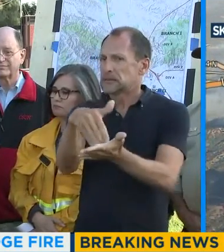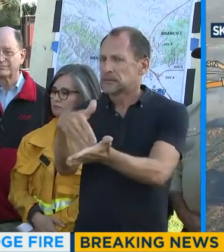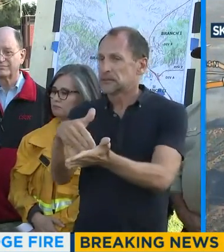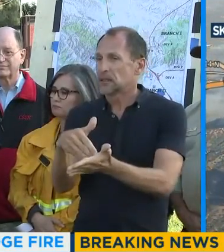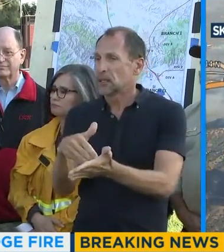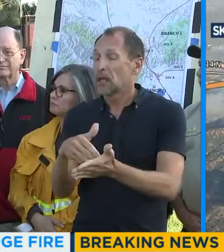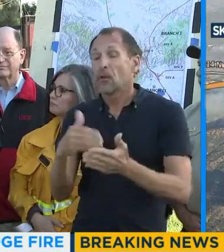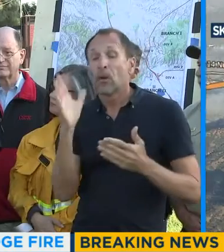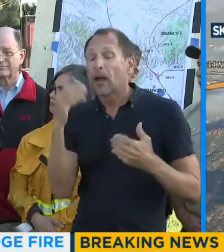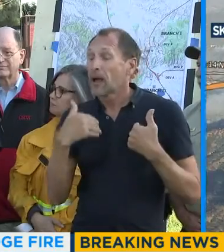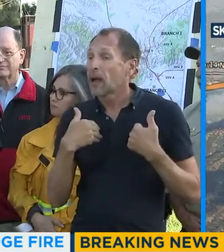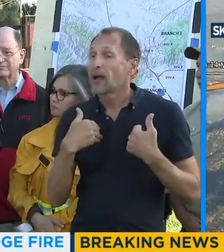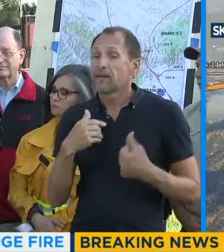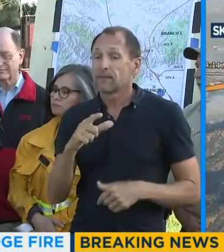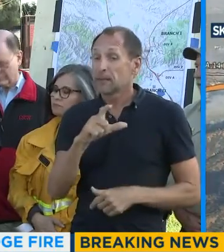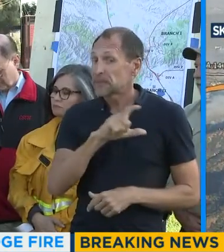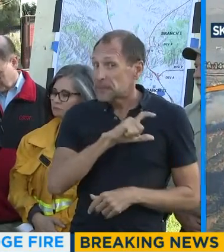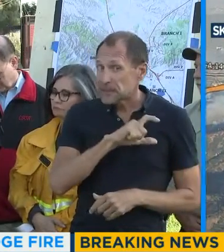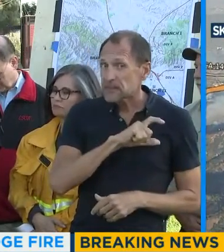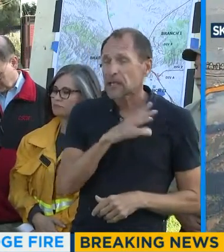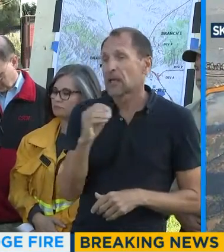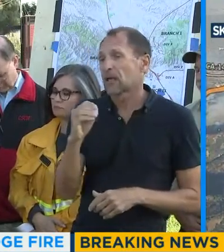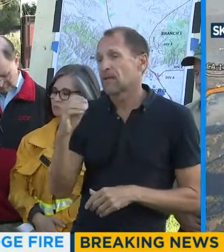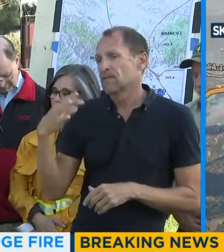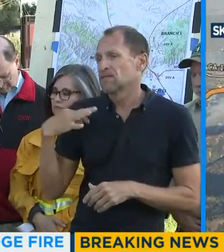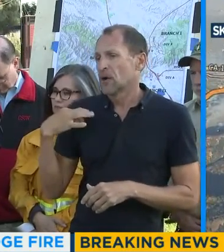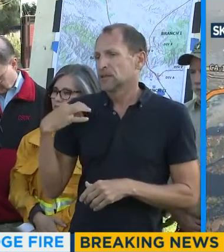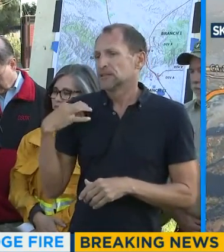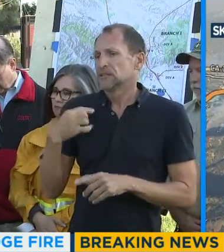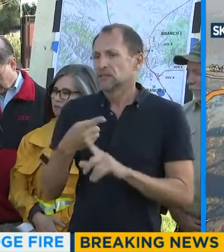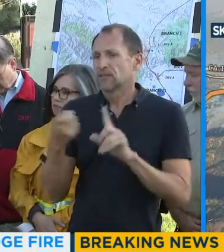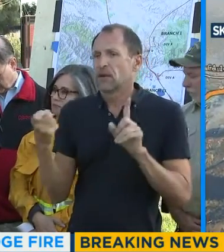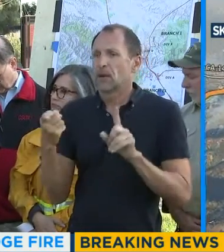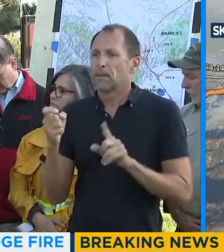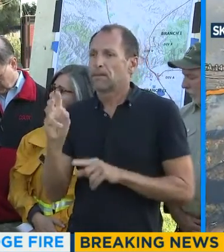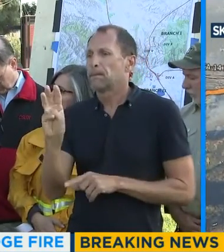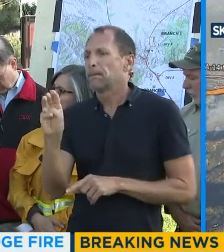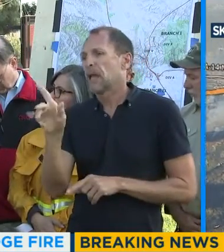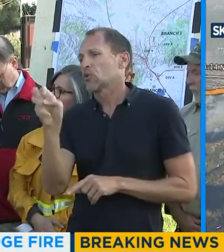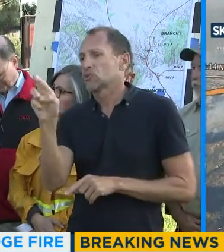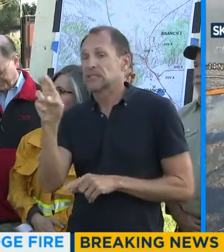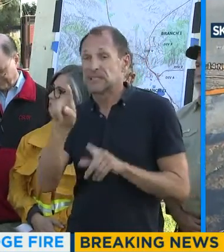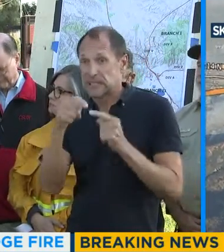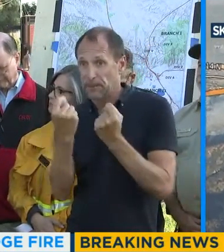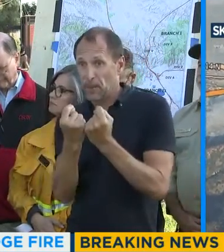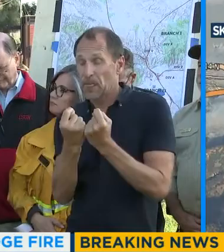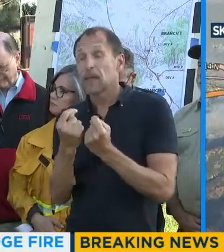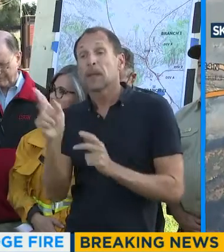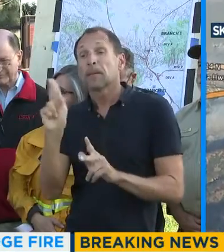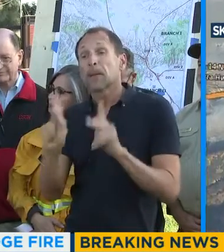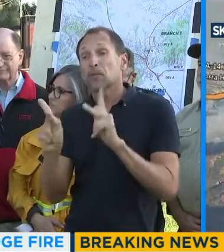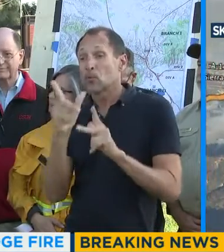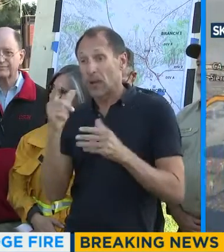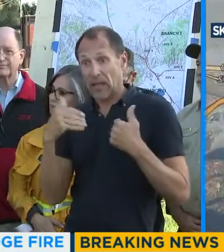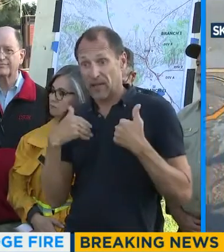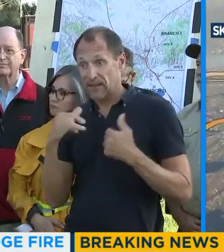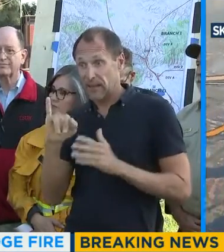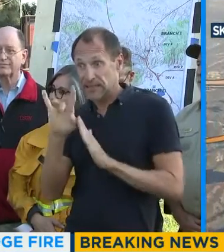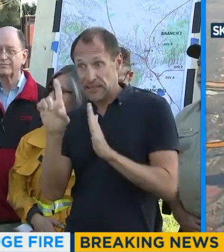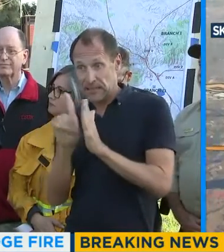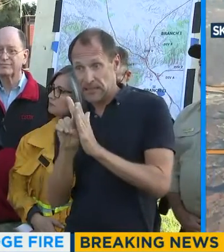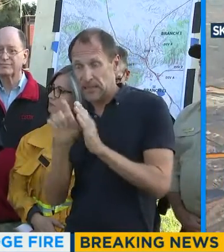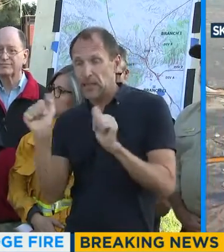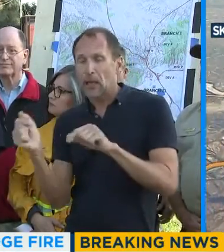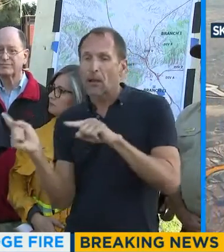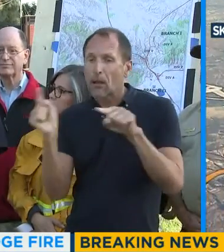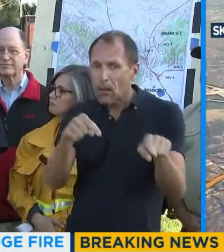by police officers as well as volunteers from the Mayor's Crisis Response Team, where residents with proper ID will be able to arrive